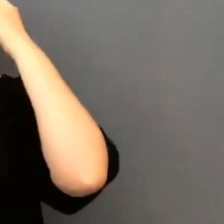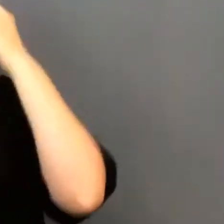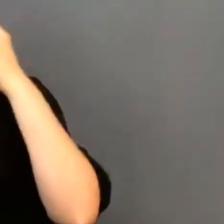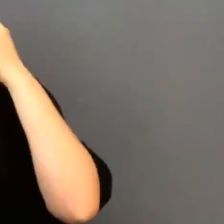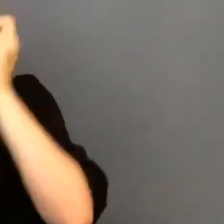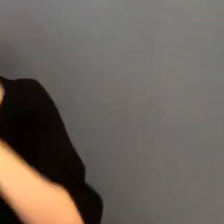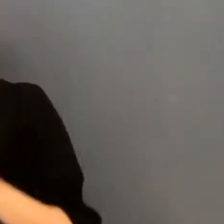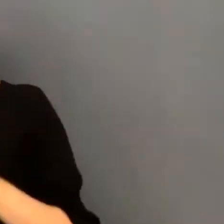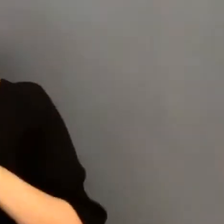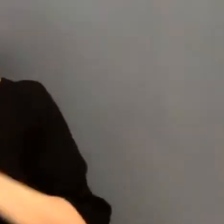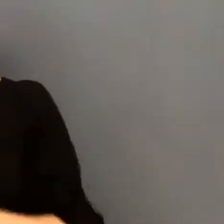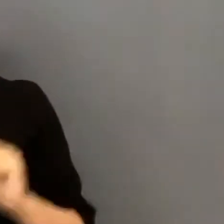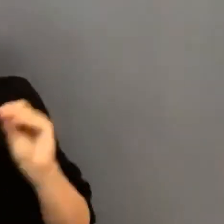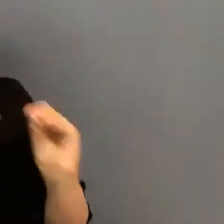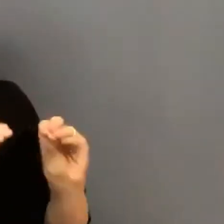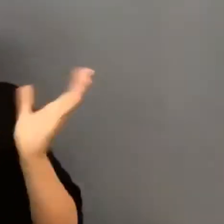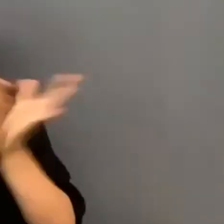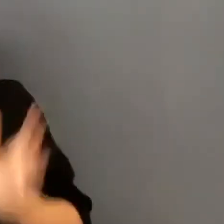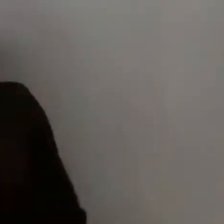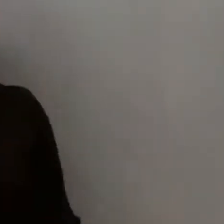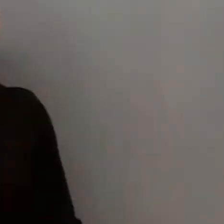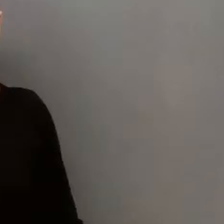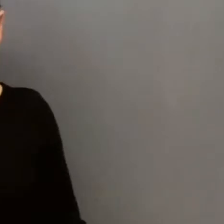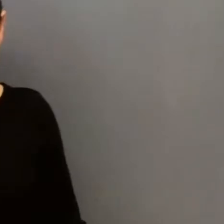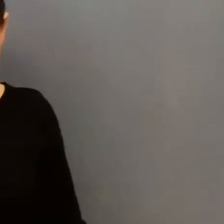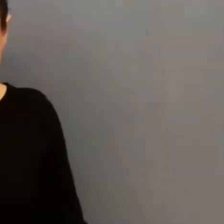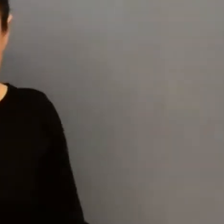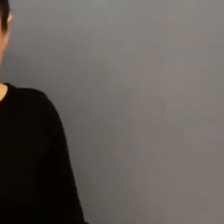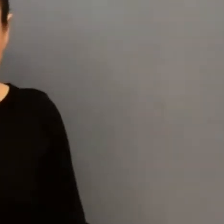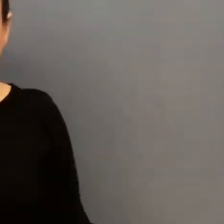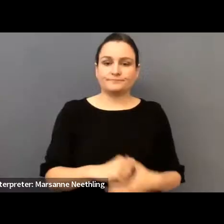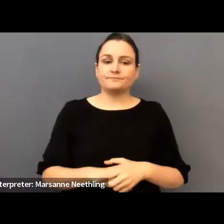at a school for the deaf.